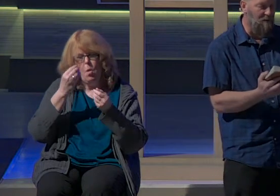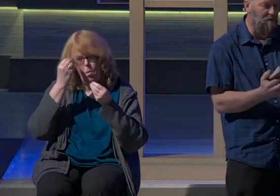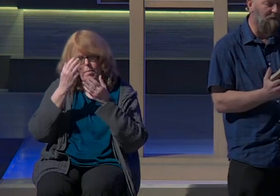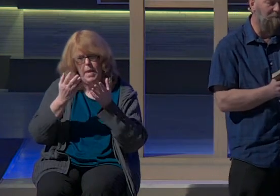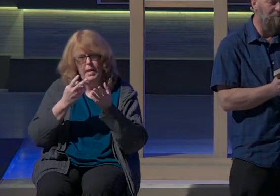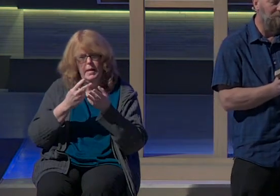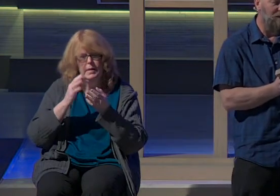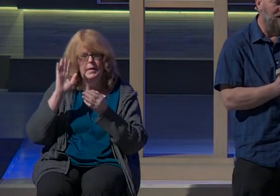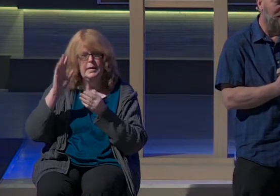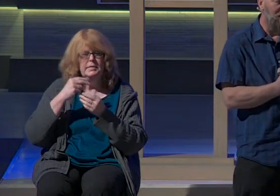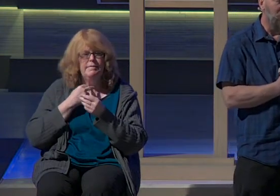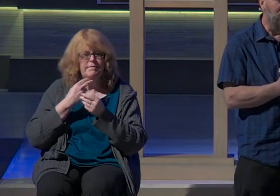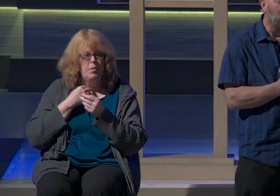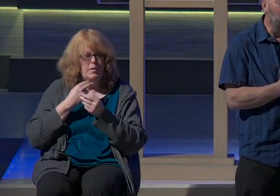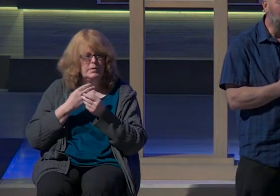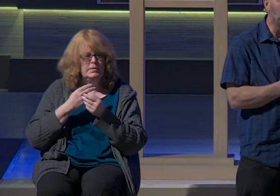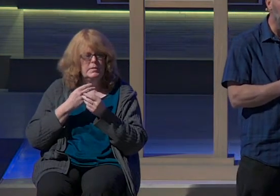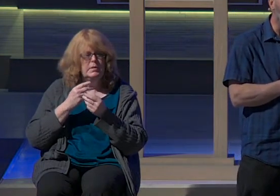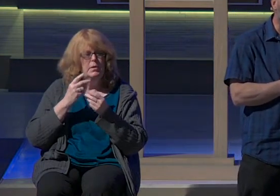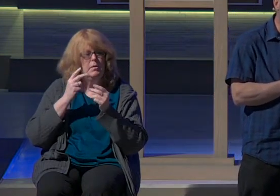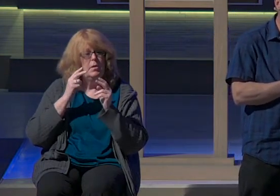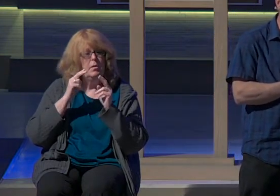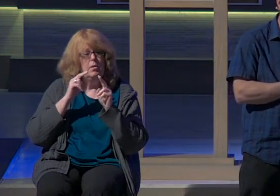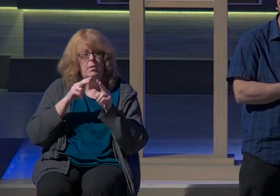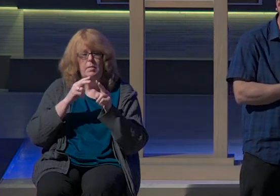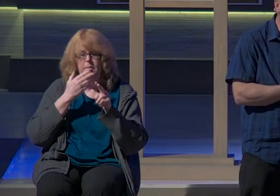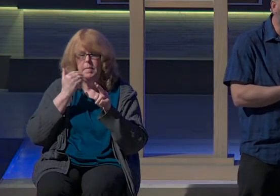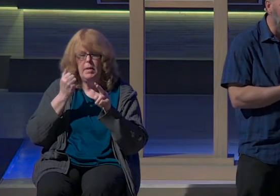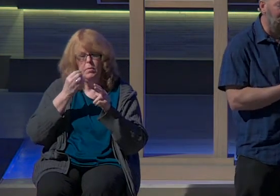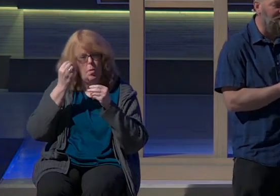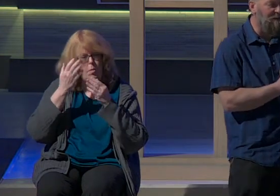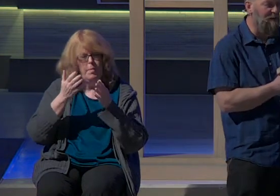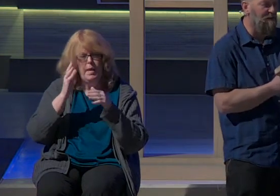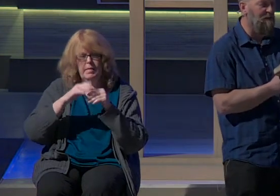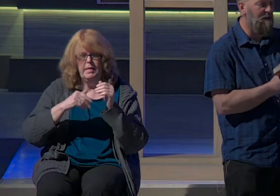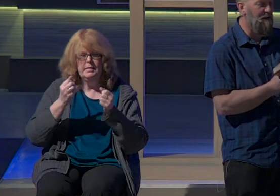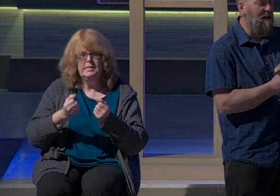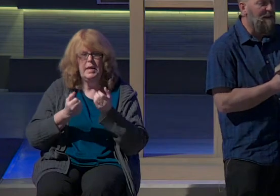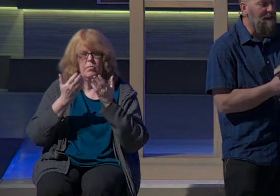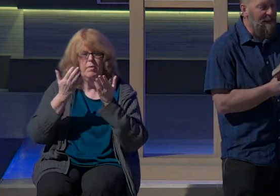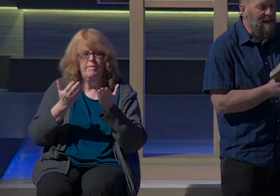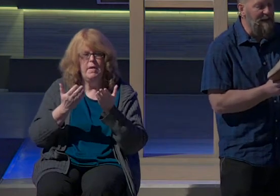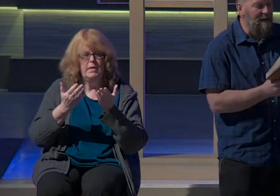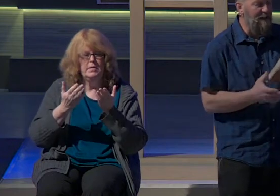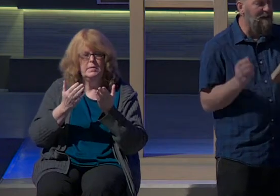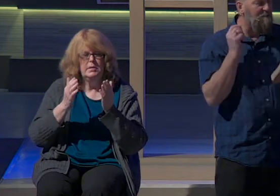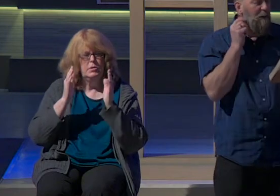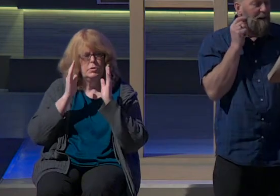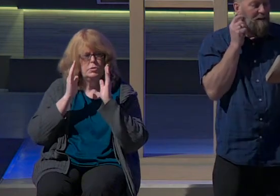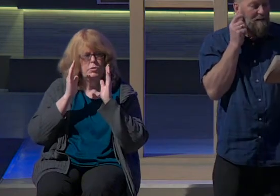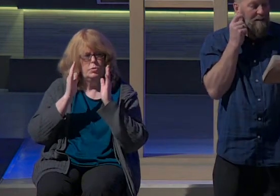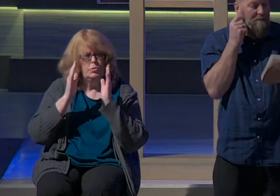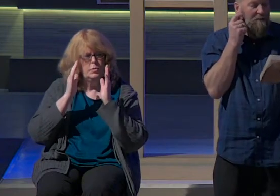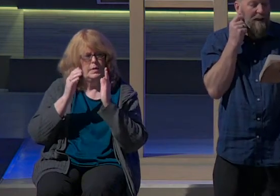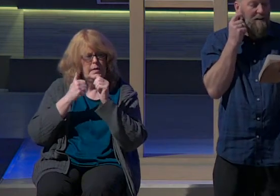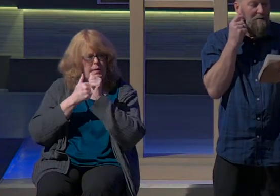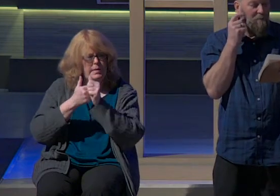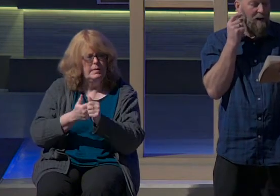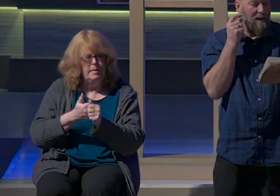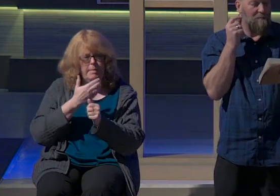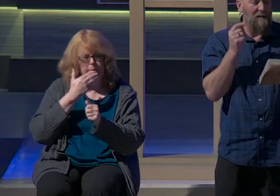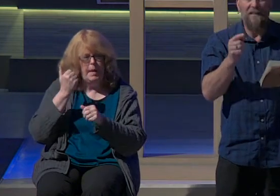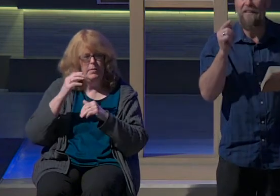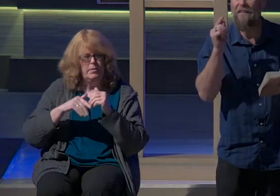voice of the Lord? Behold, to obey is better than sacrifice. To heed is better than the fat